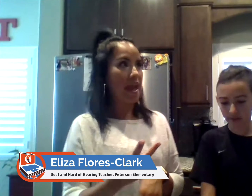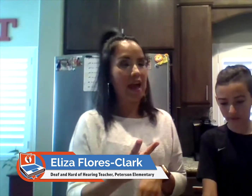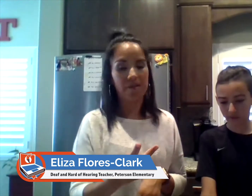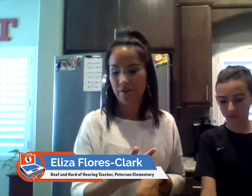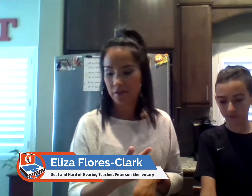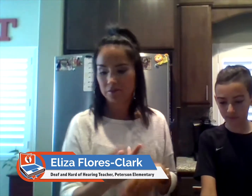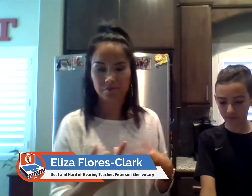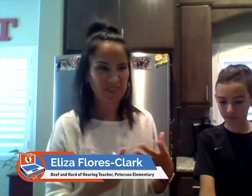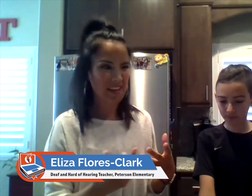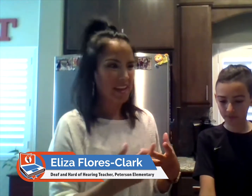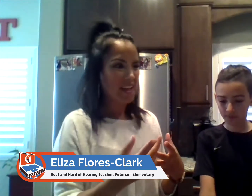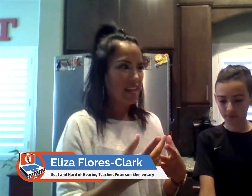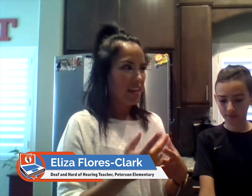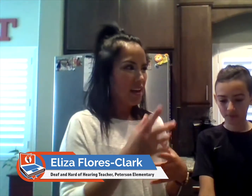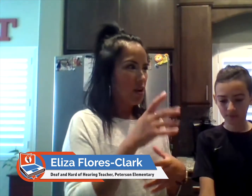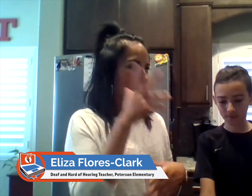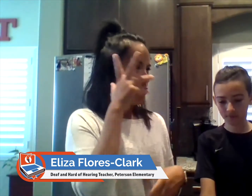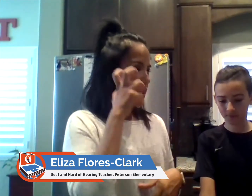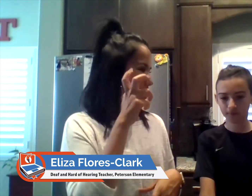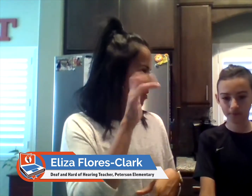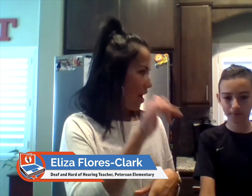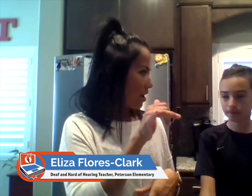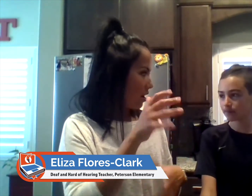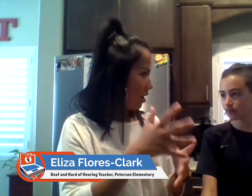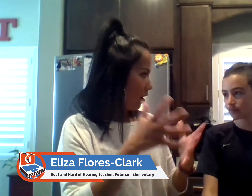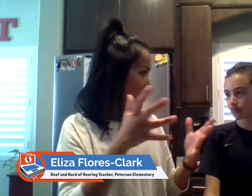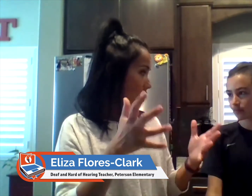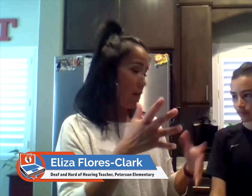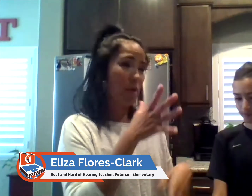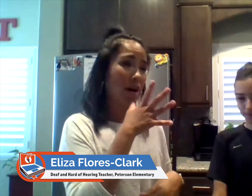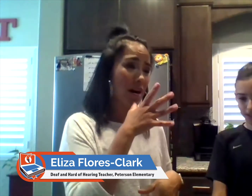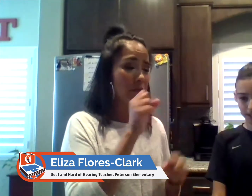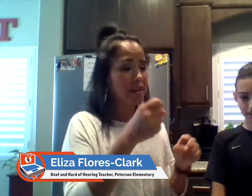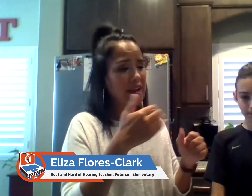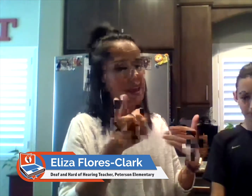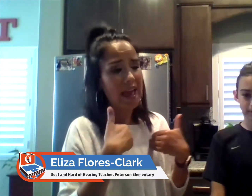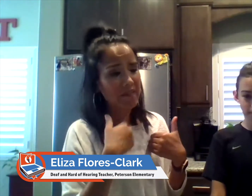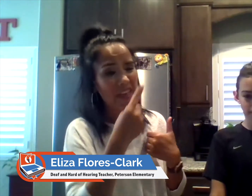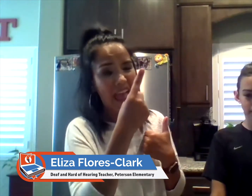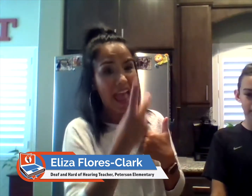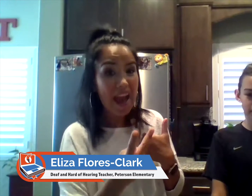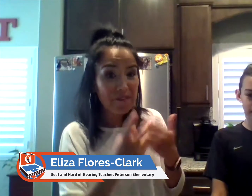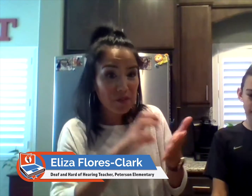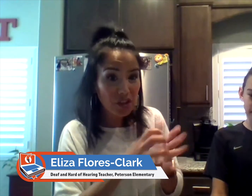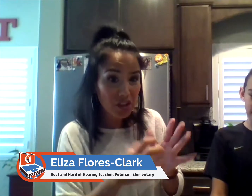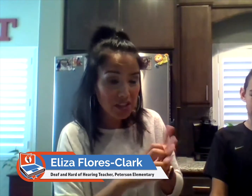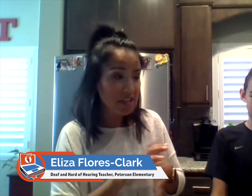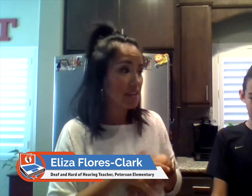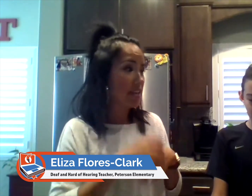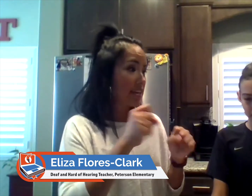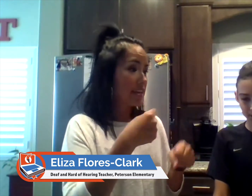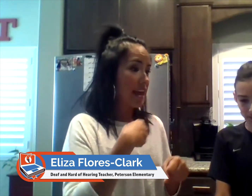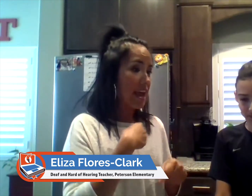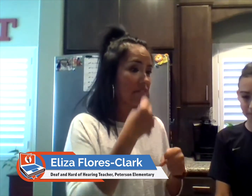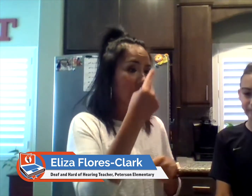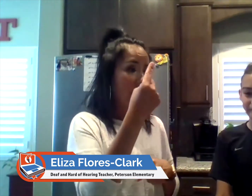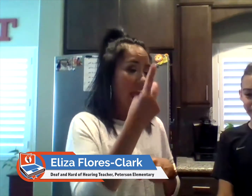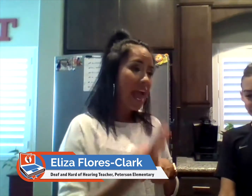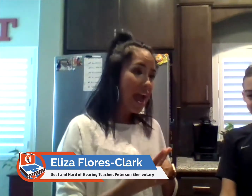1/2. We hear that a lot. Mom, can I have half of a cookie? Can I have half